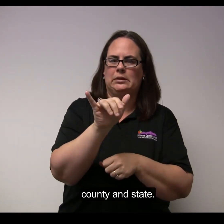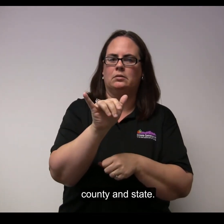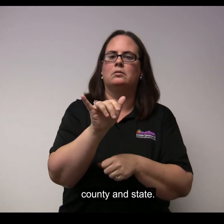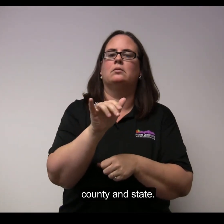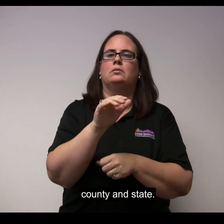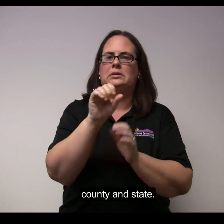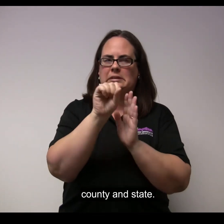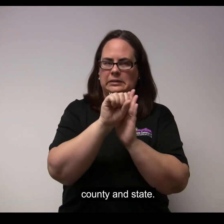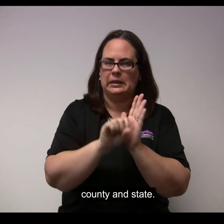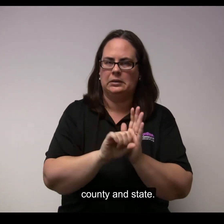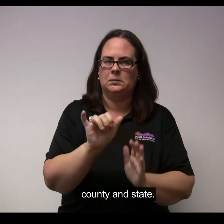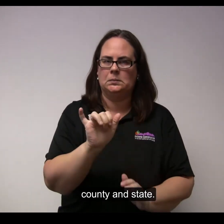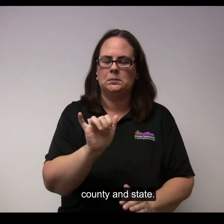state.